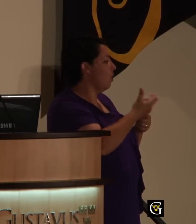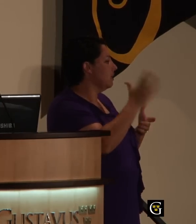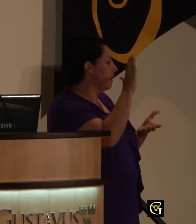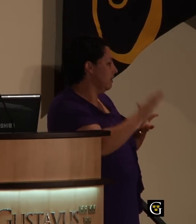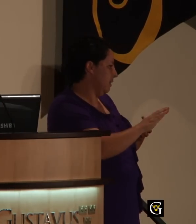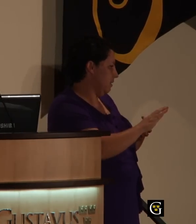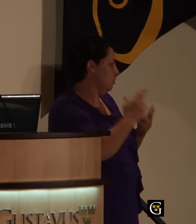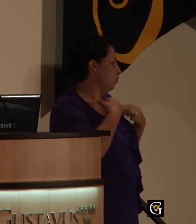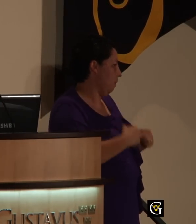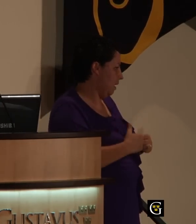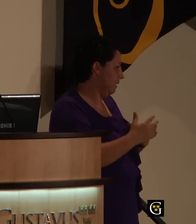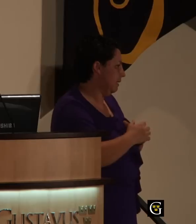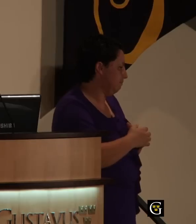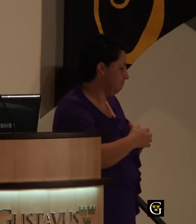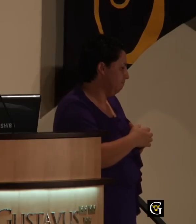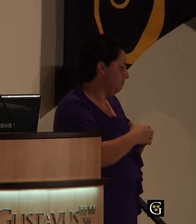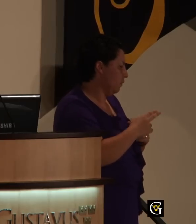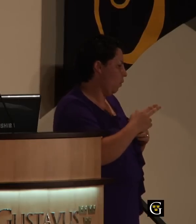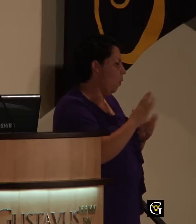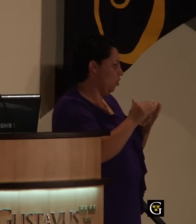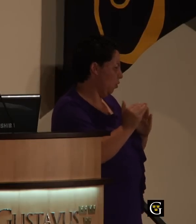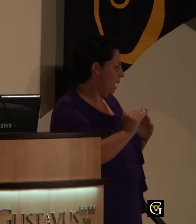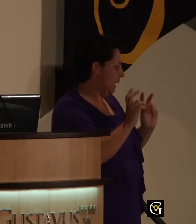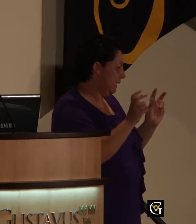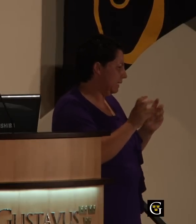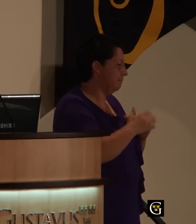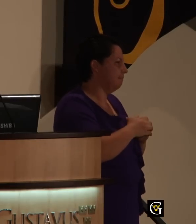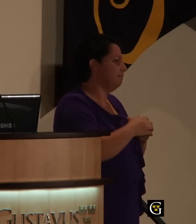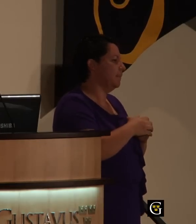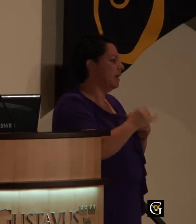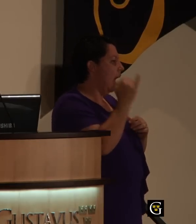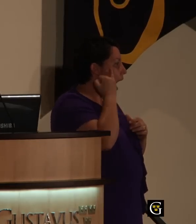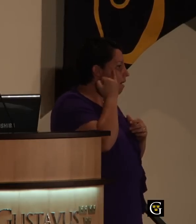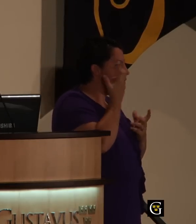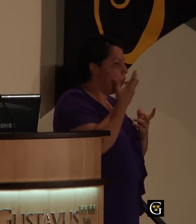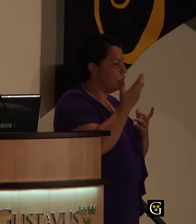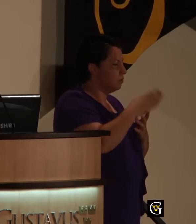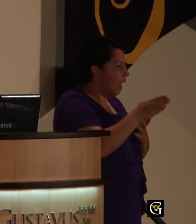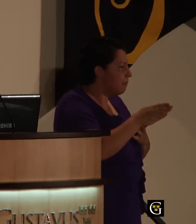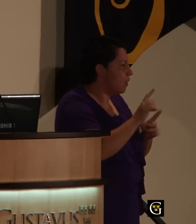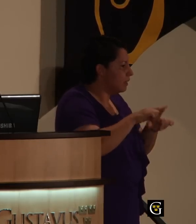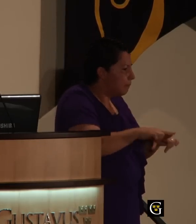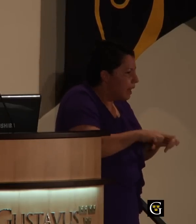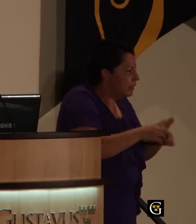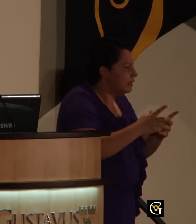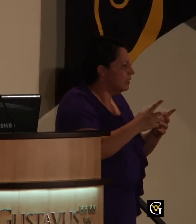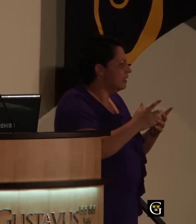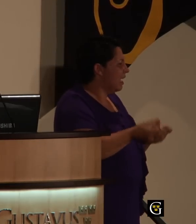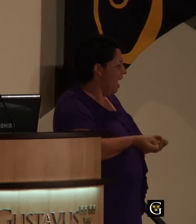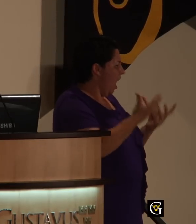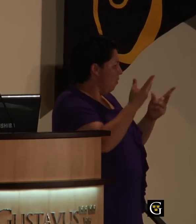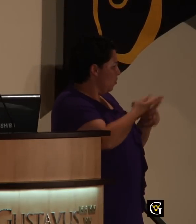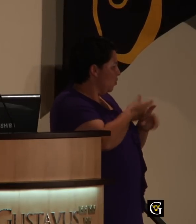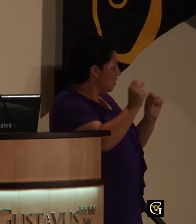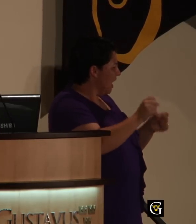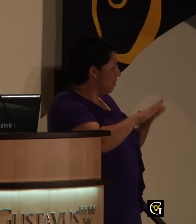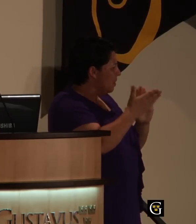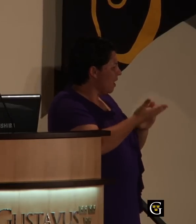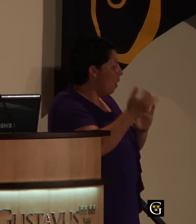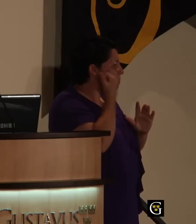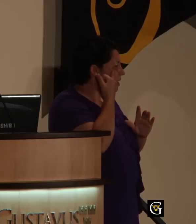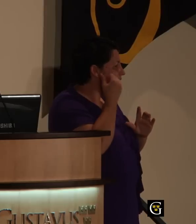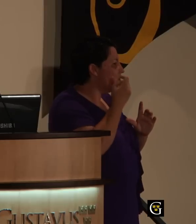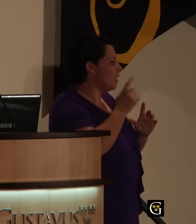already to our iPhones and our Blackberries, how much worse could it get if we had computer technology in